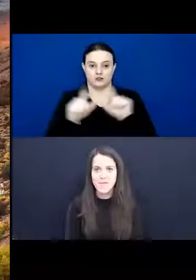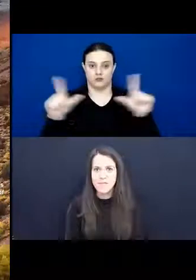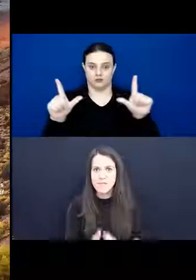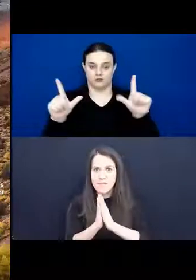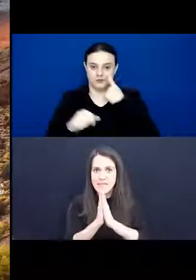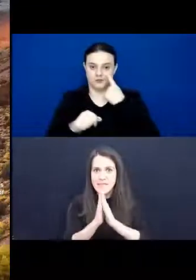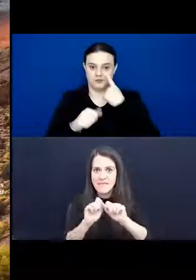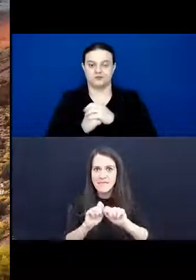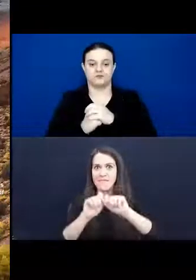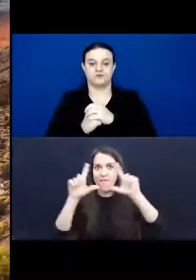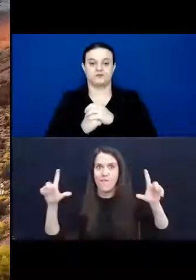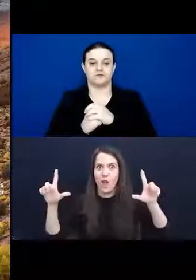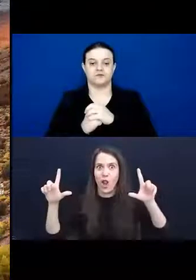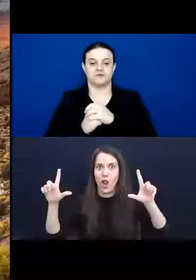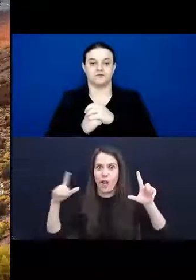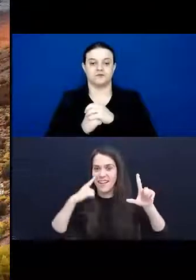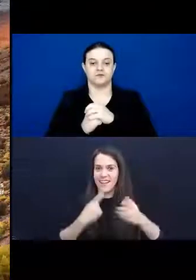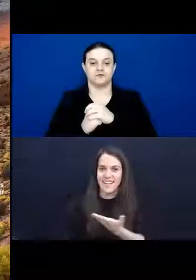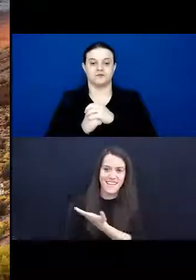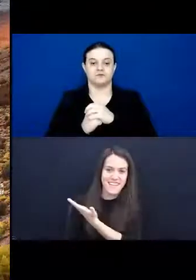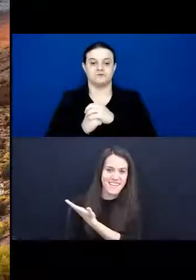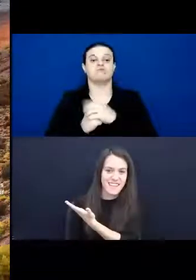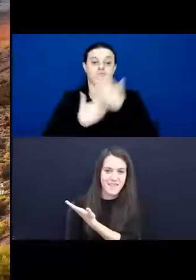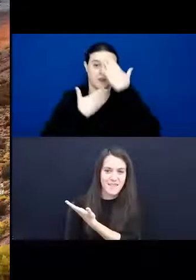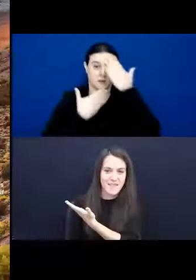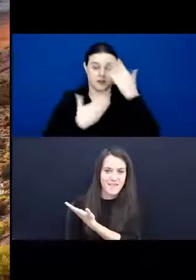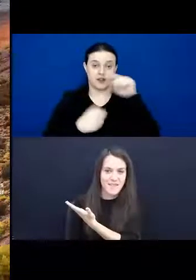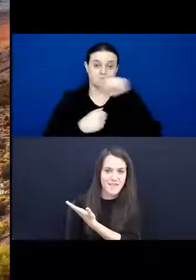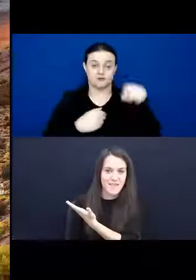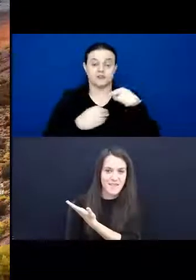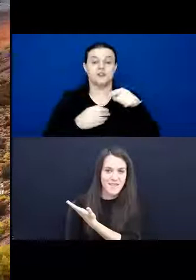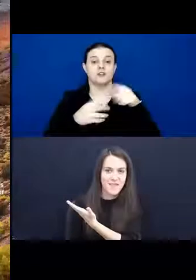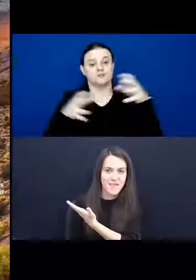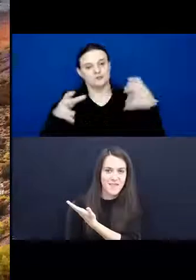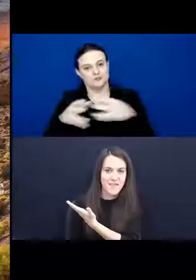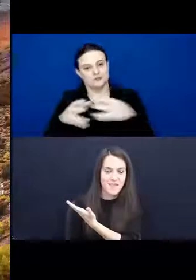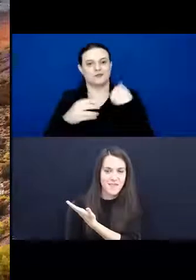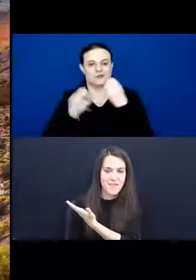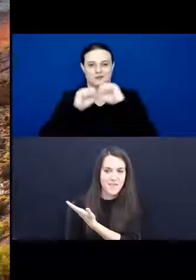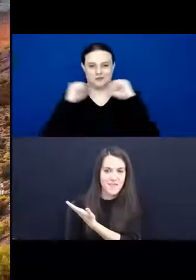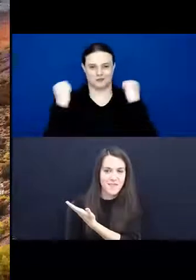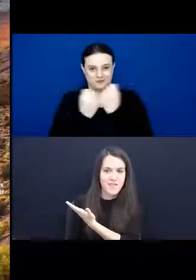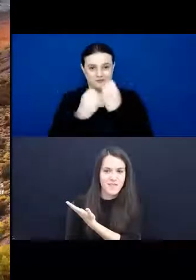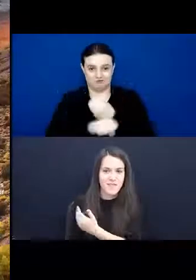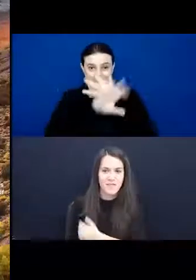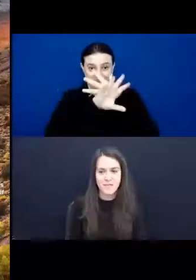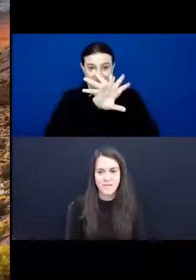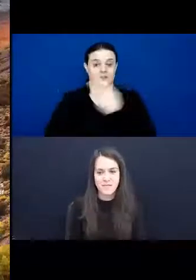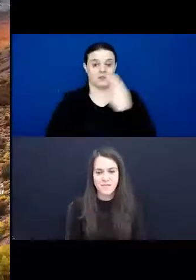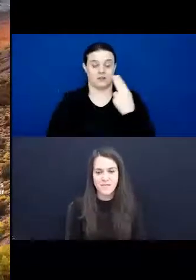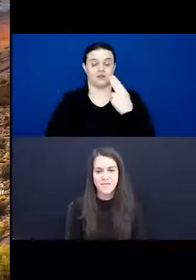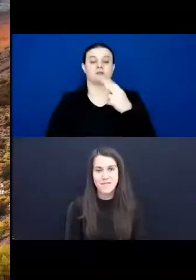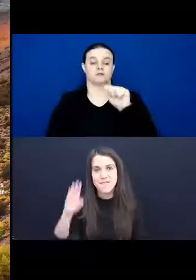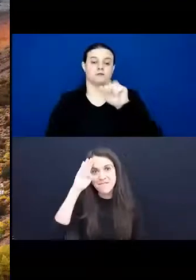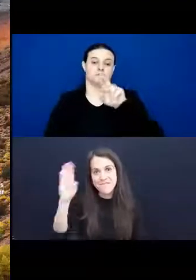Hi, everyone. Thank you for joining our virtual symposium. My name is